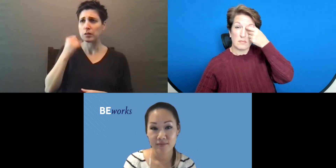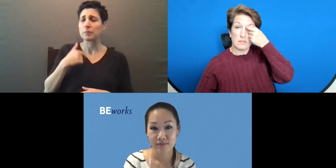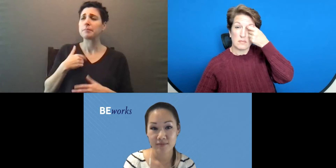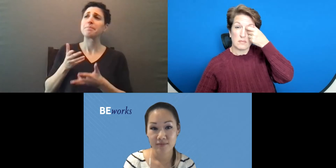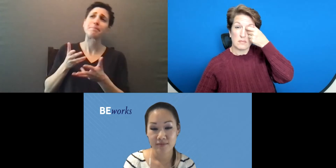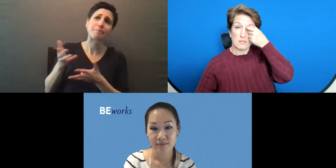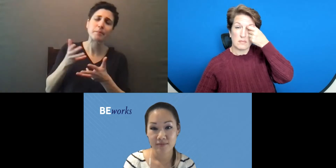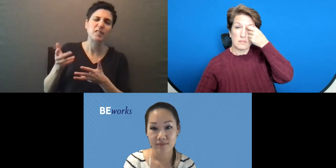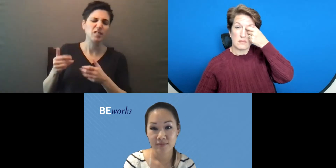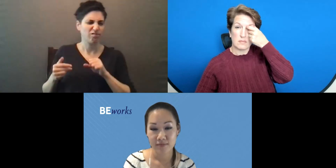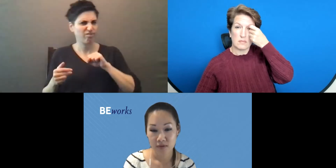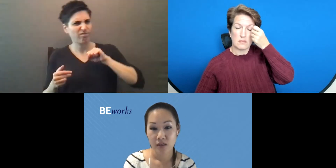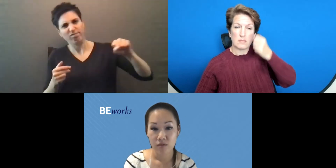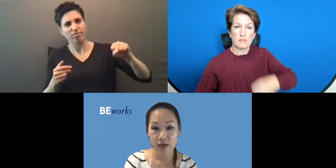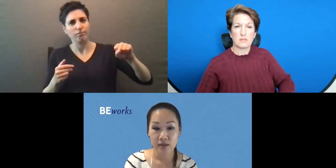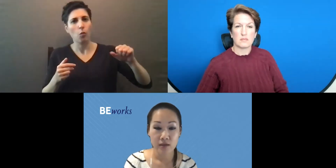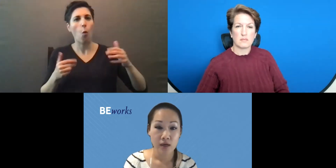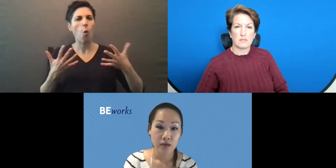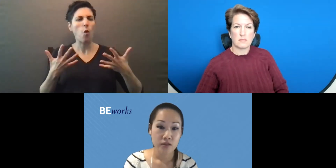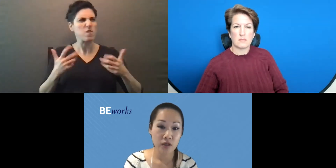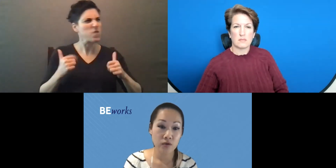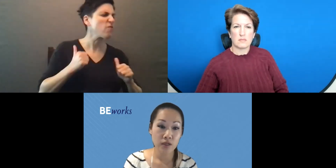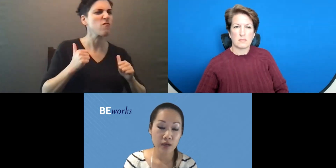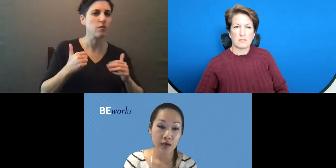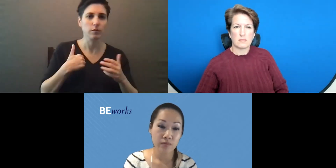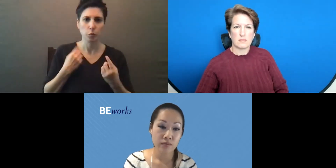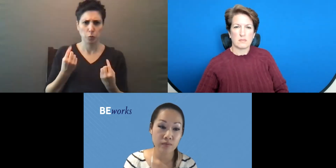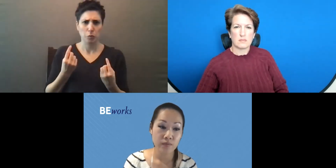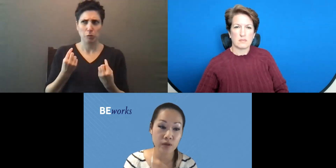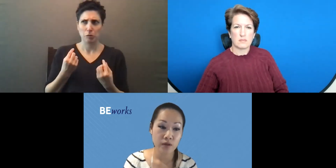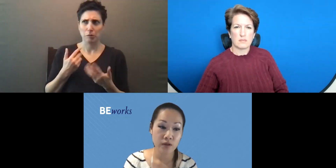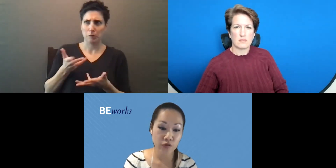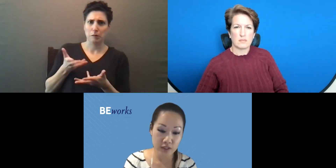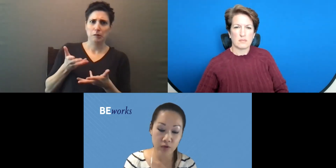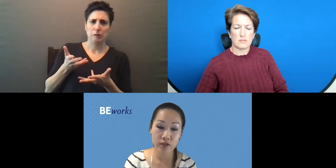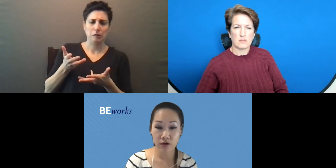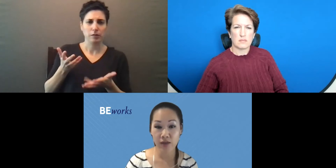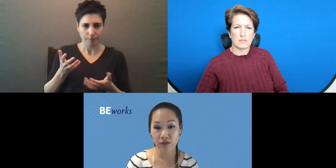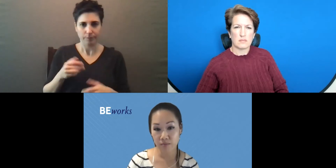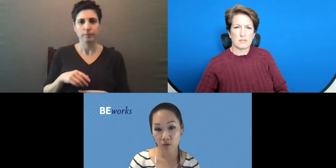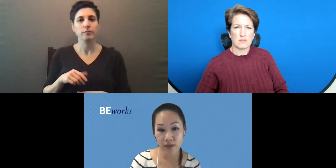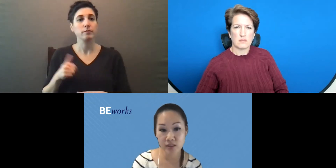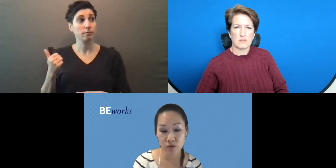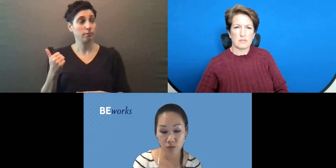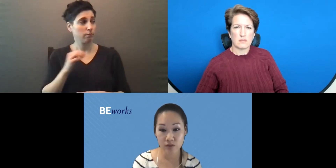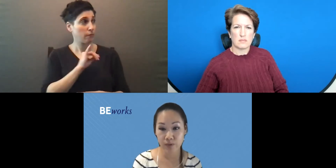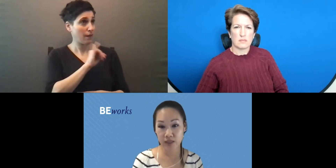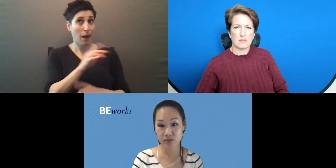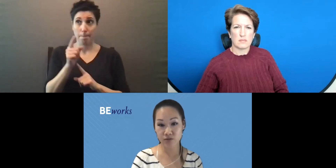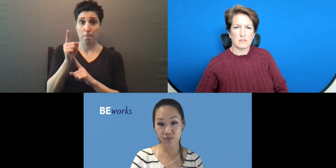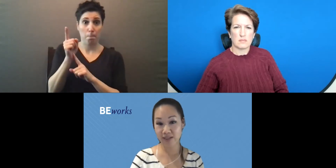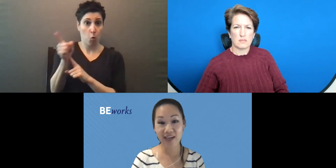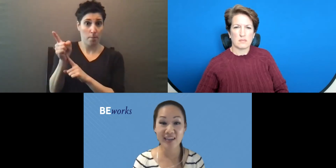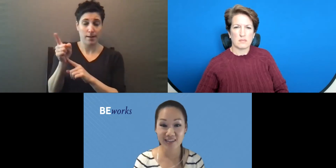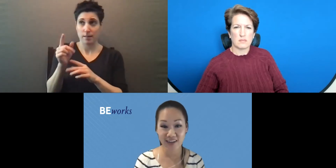during outreach. Right. So the first thing when you're in the moment would be